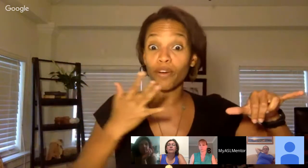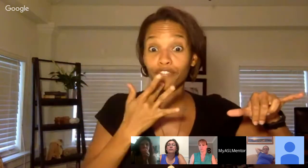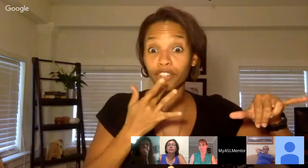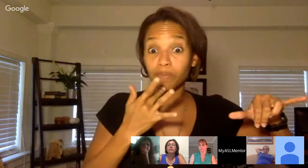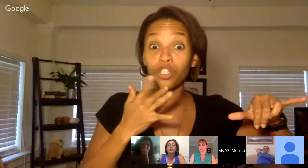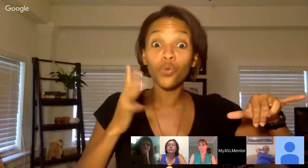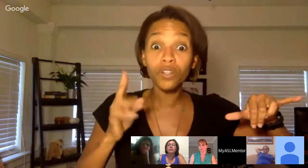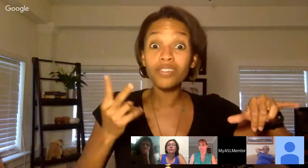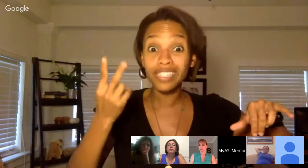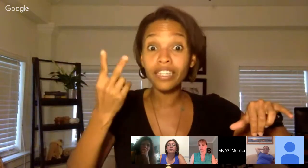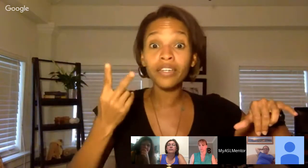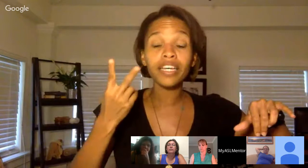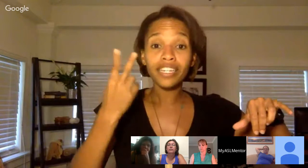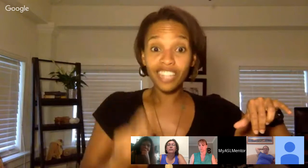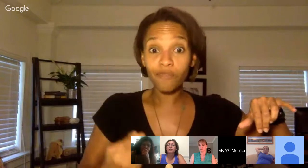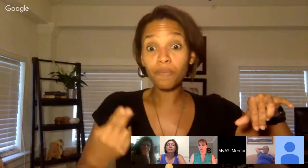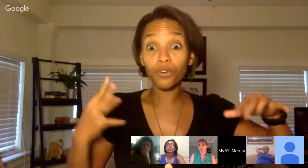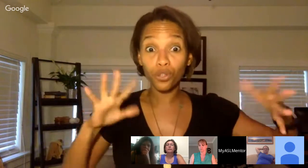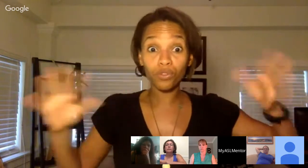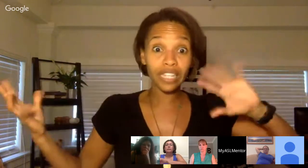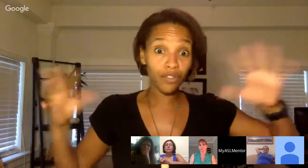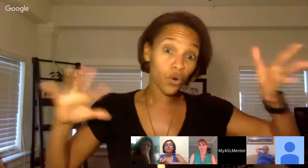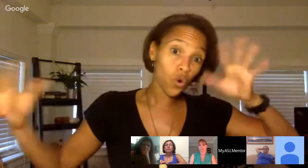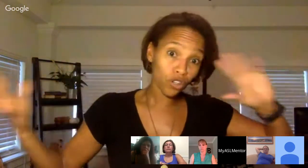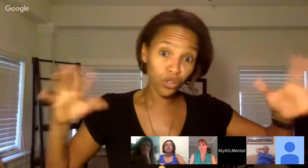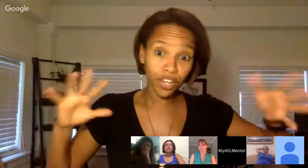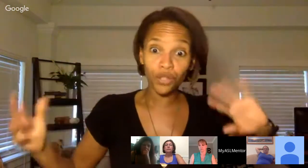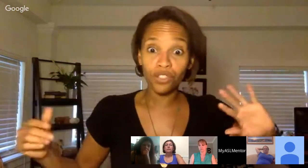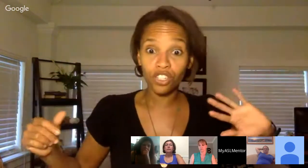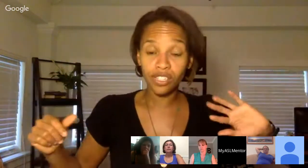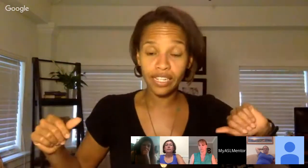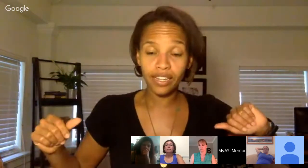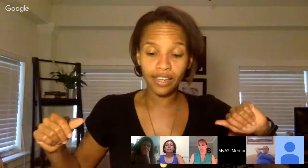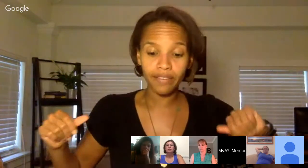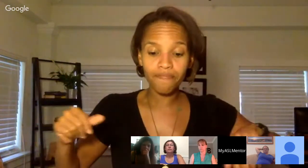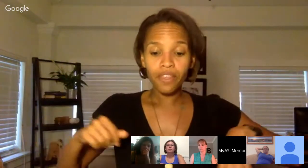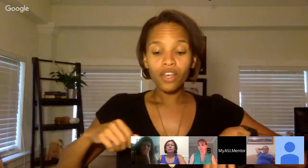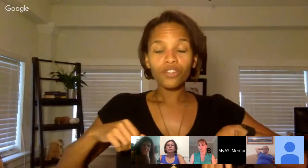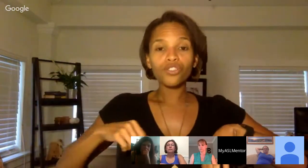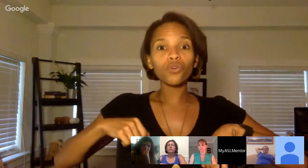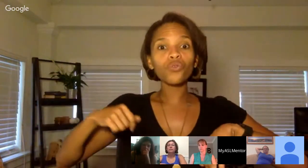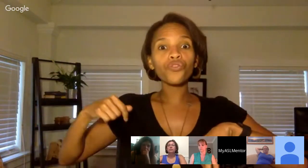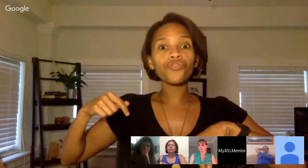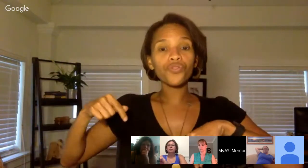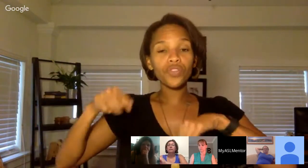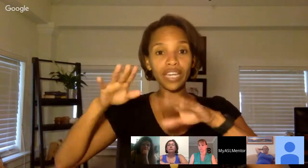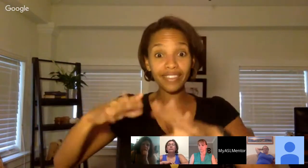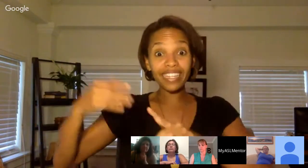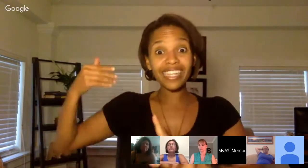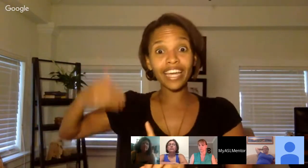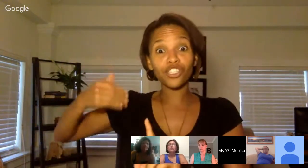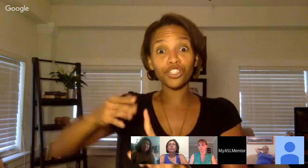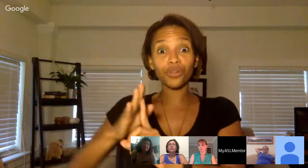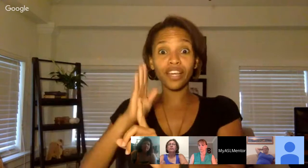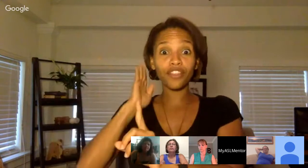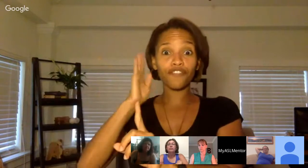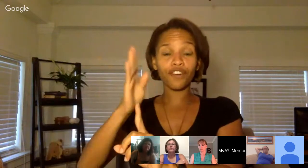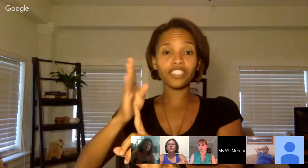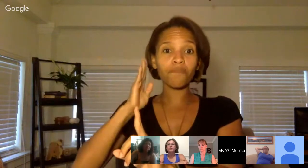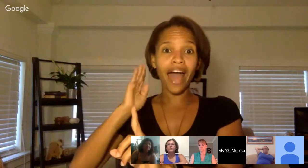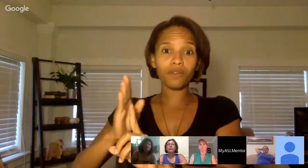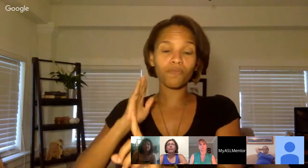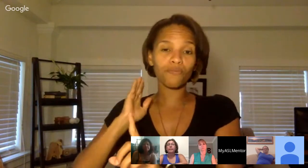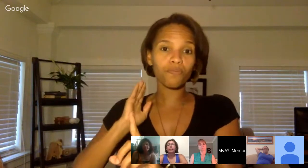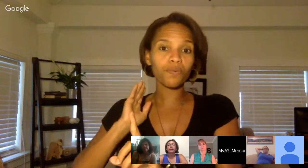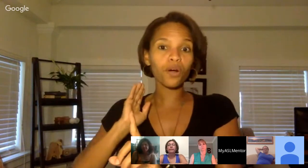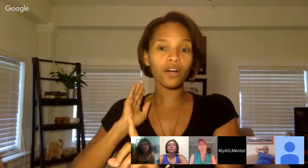your preference, but you will see deaf people use either or, so get used to seeing it. So in this case, you're using the front